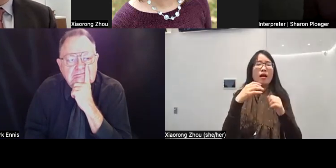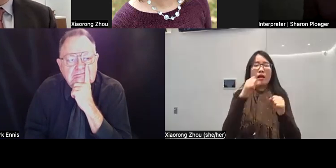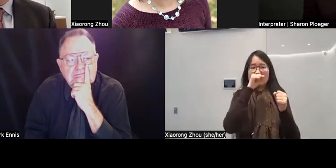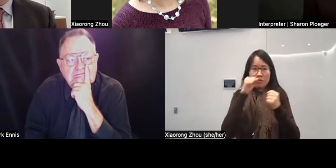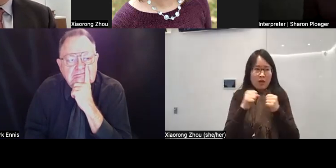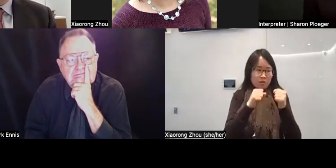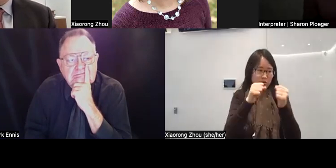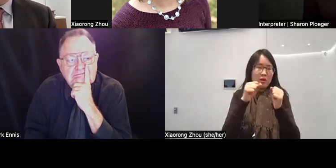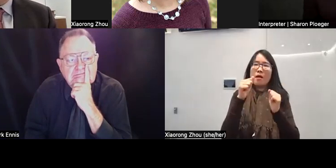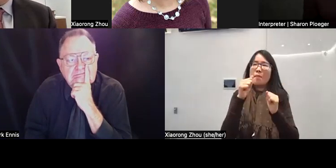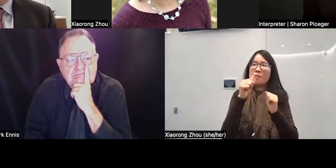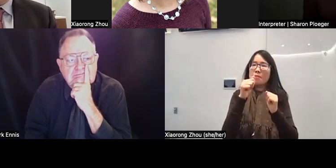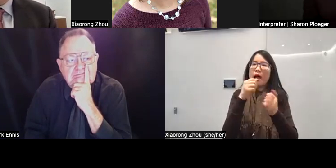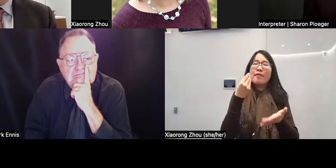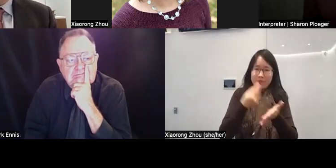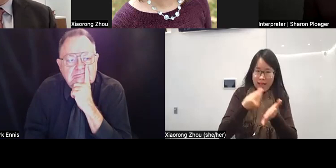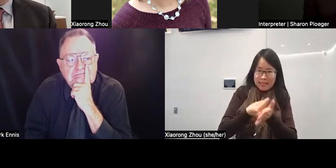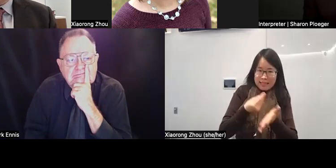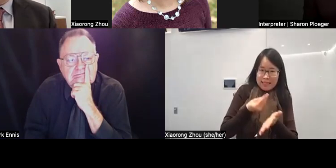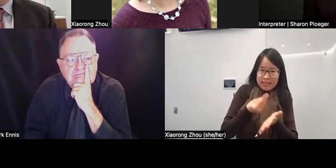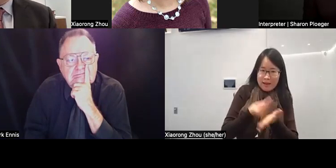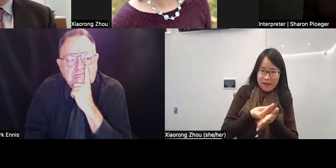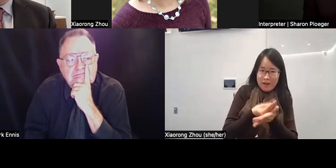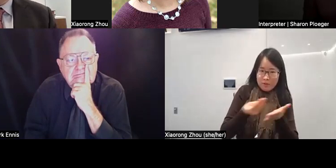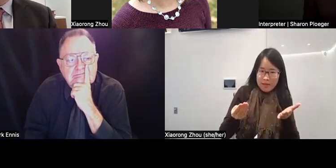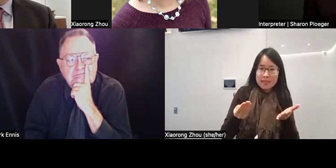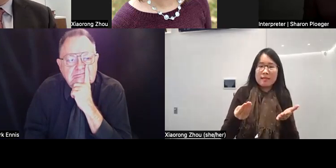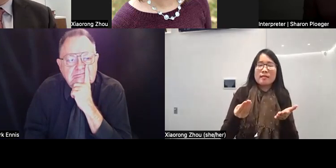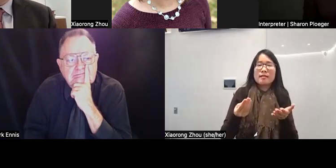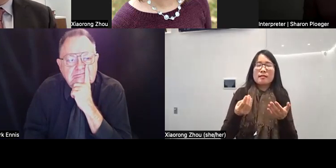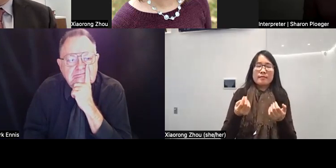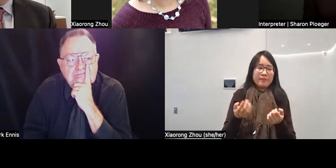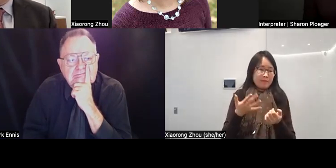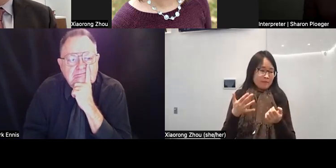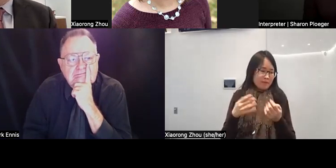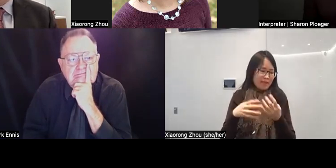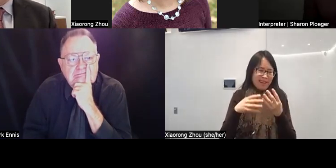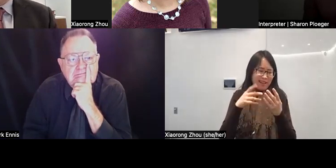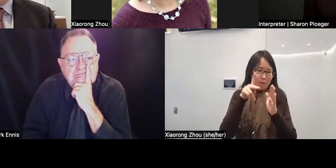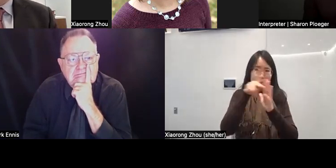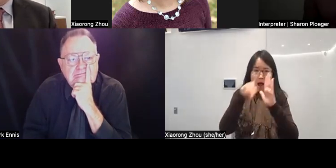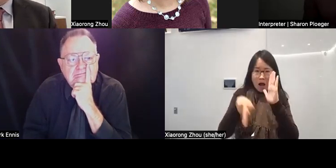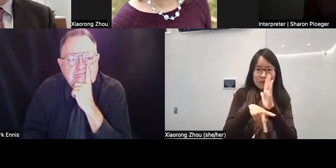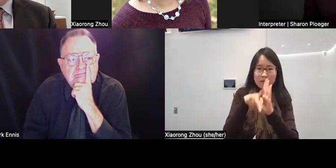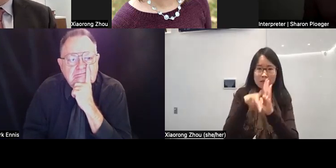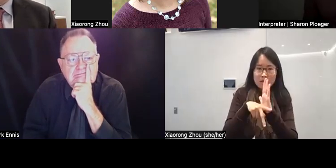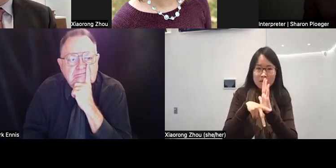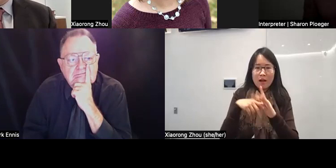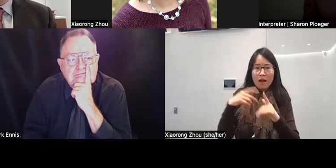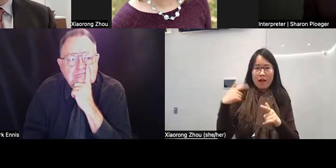education policy, different strategies, funding, of course, would be nice. There's finance and funding